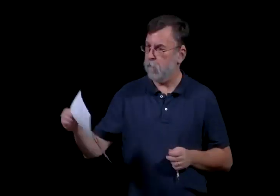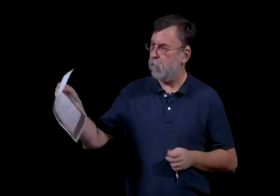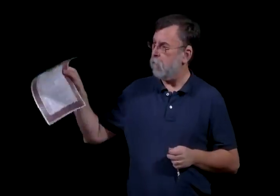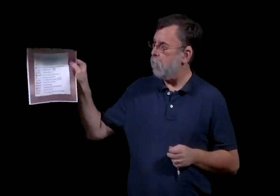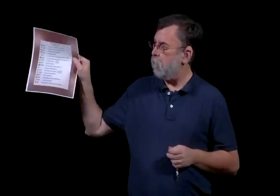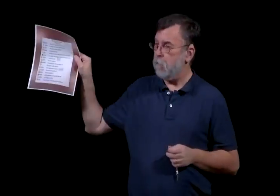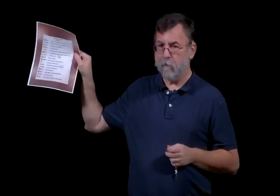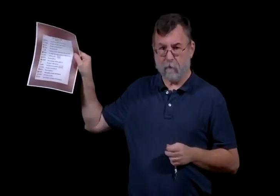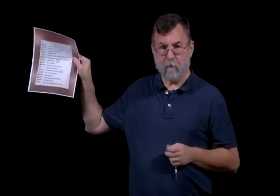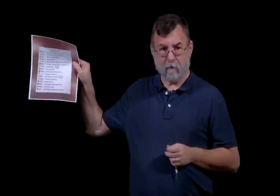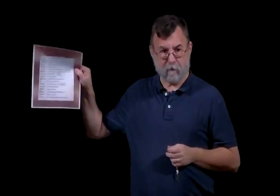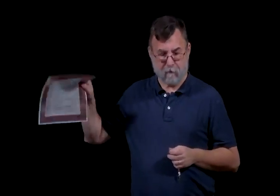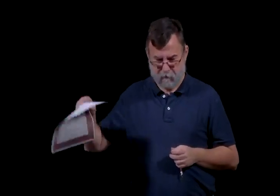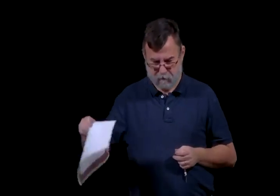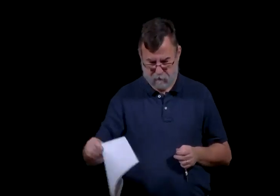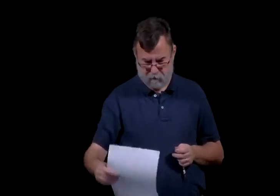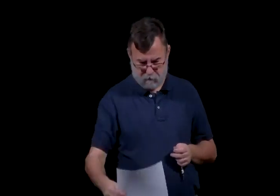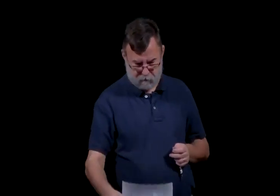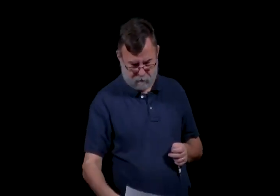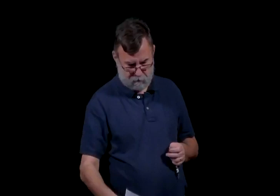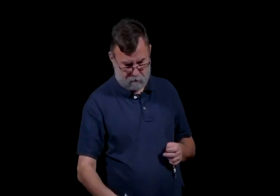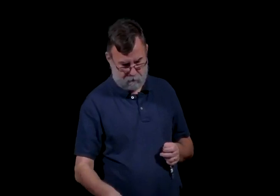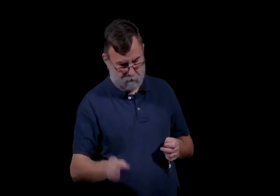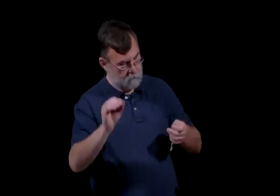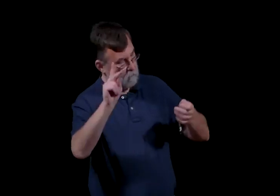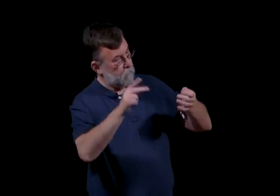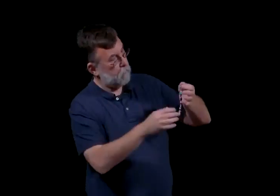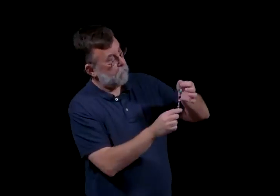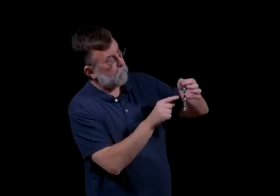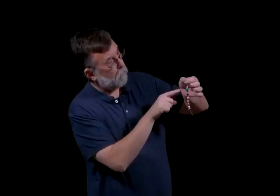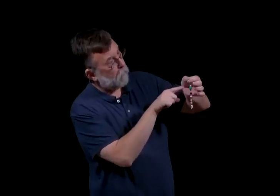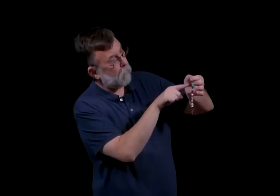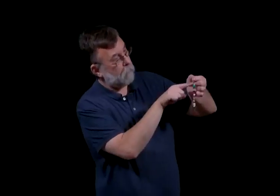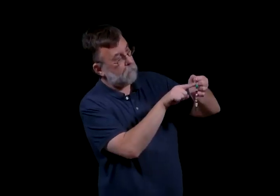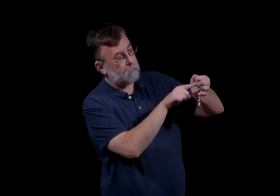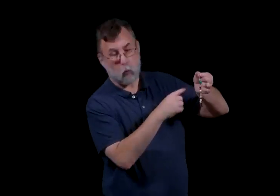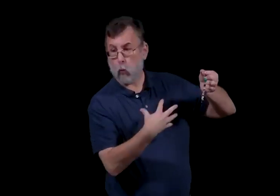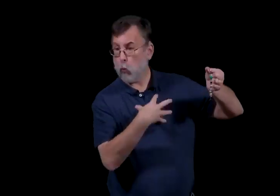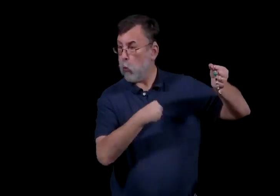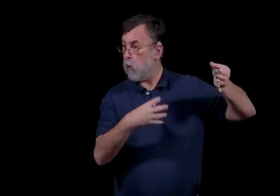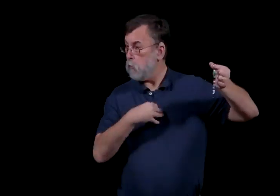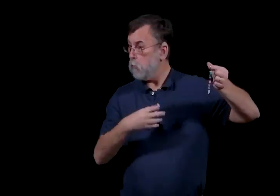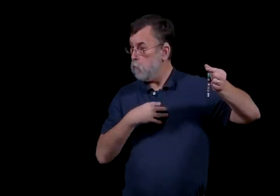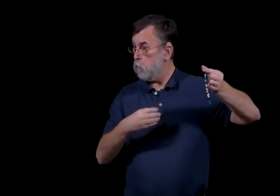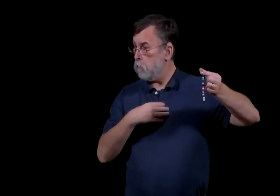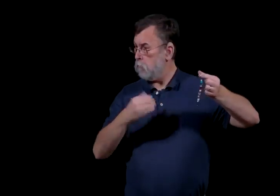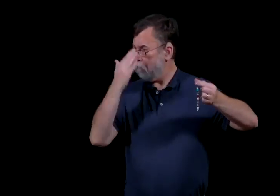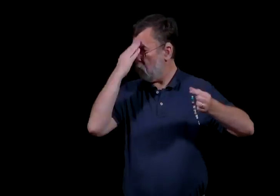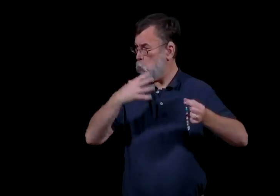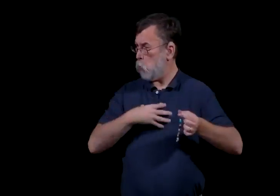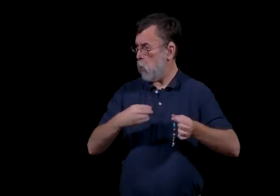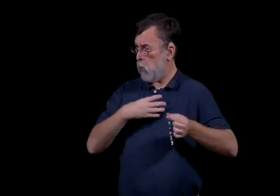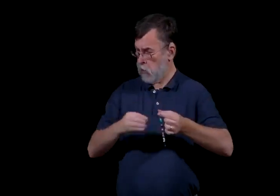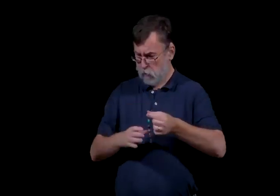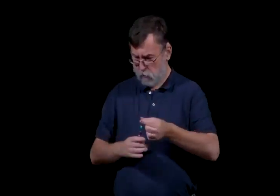that out to you that are here at the church this morning. And this sheet explains what it means. The white